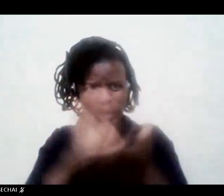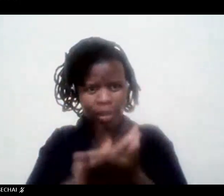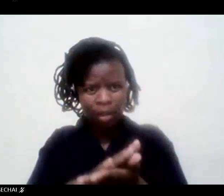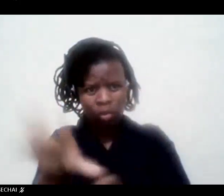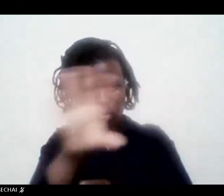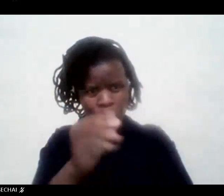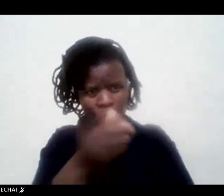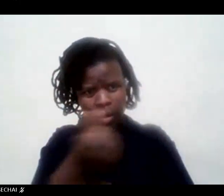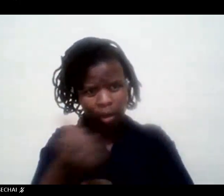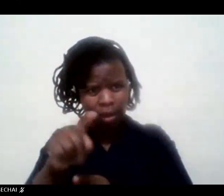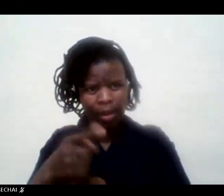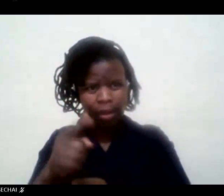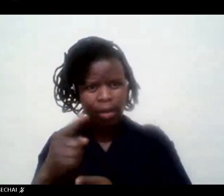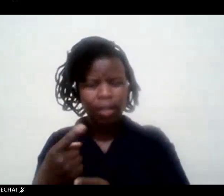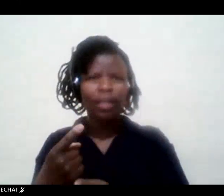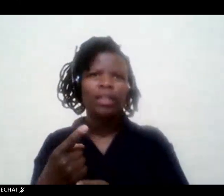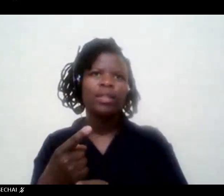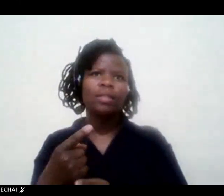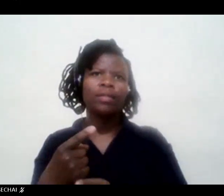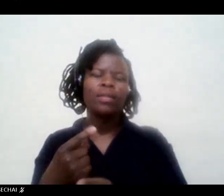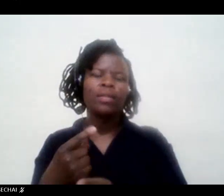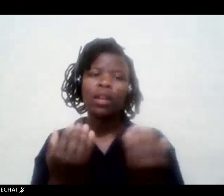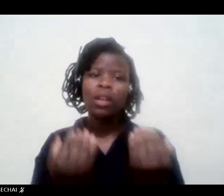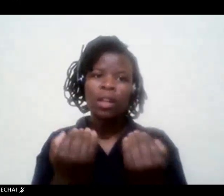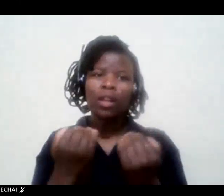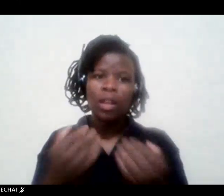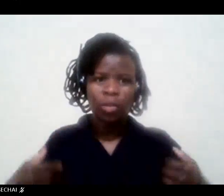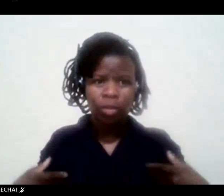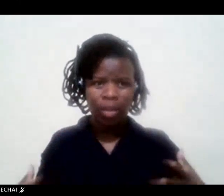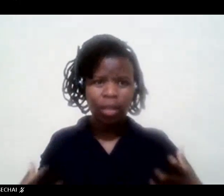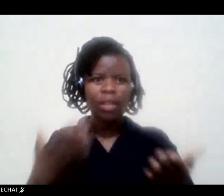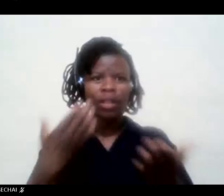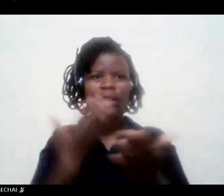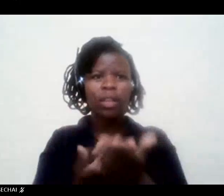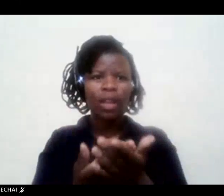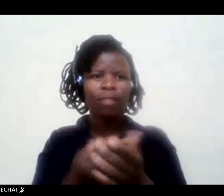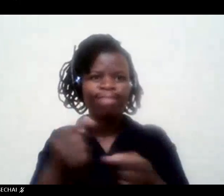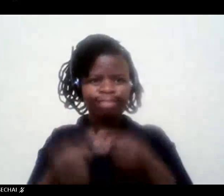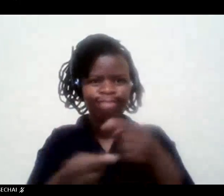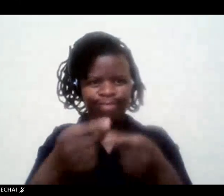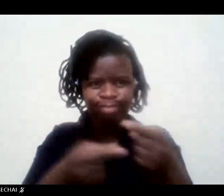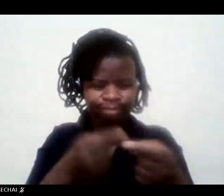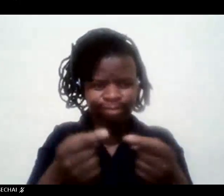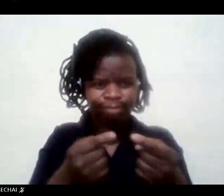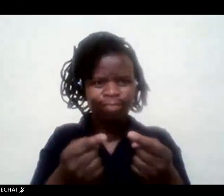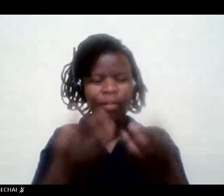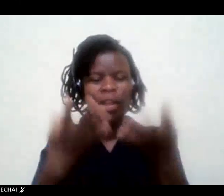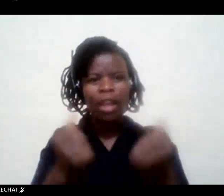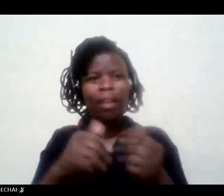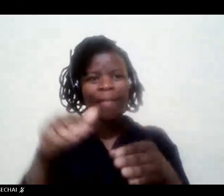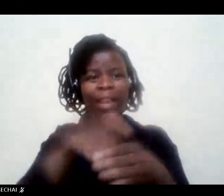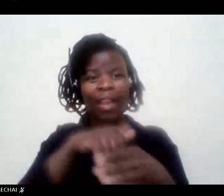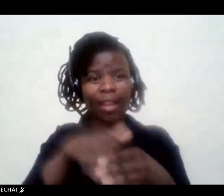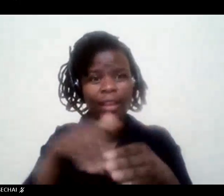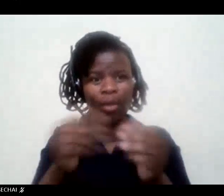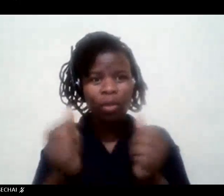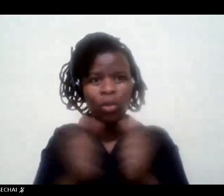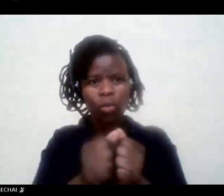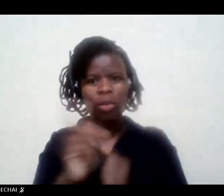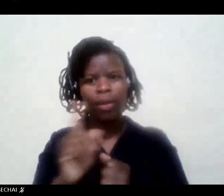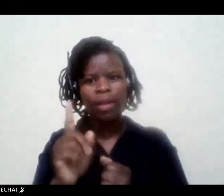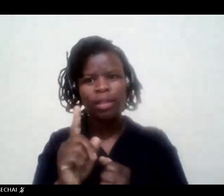are now starting to come to the surface. I had an engagement with the lady who is